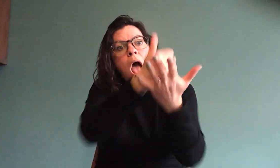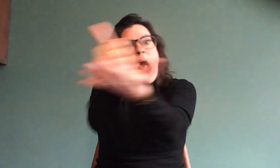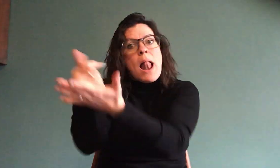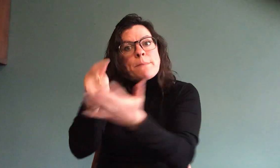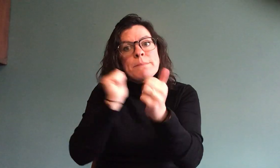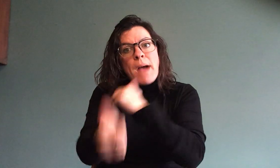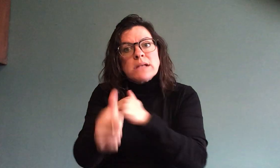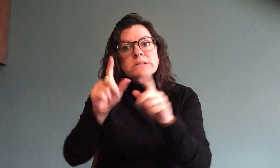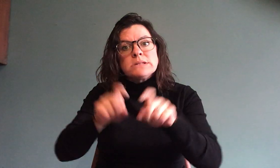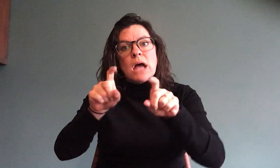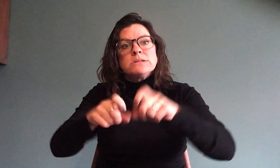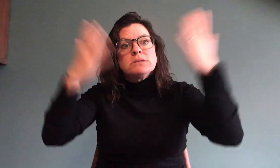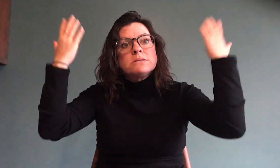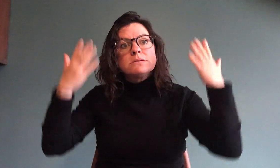Okay, apparently no one's paying attention.